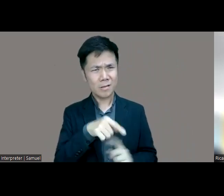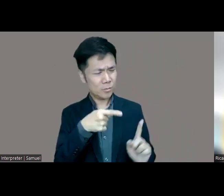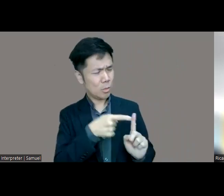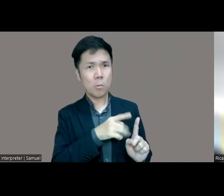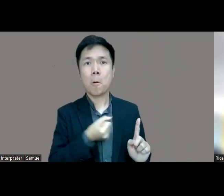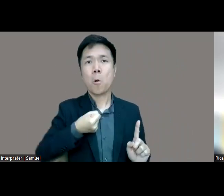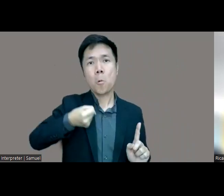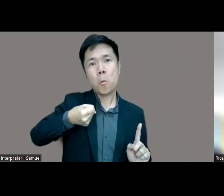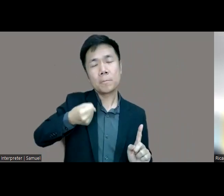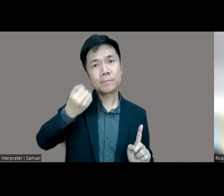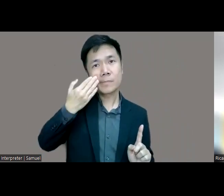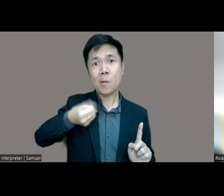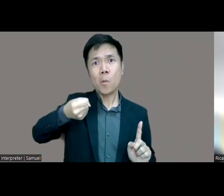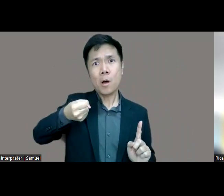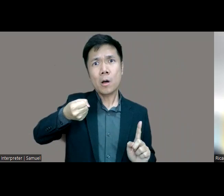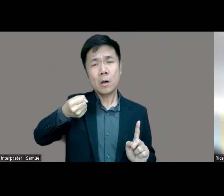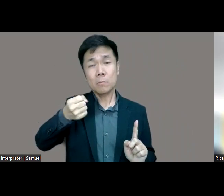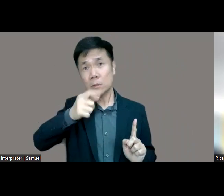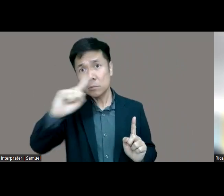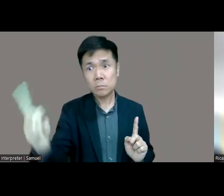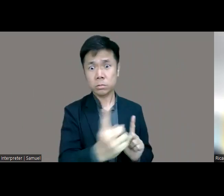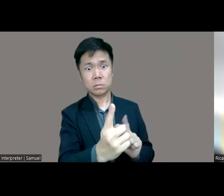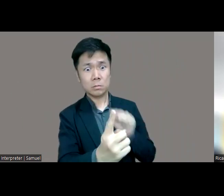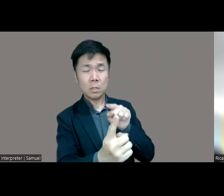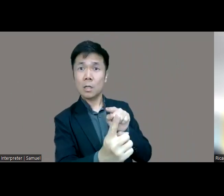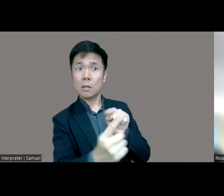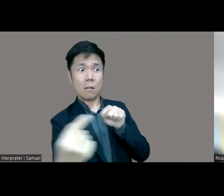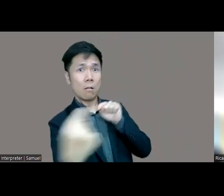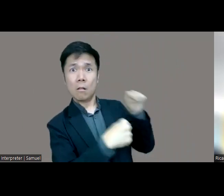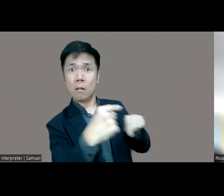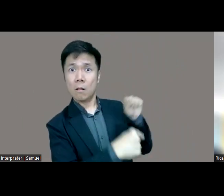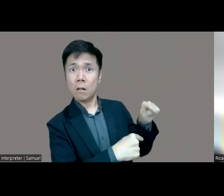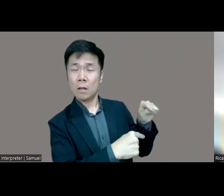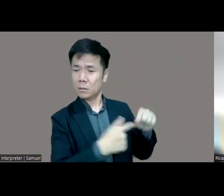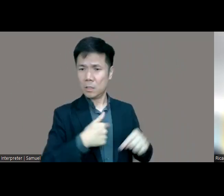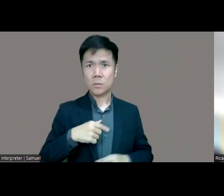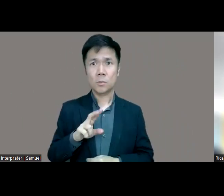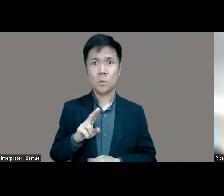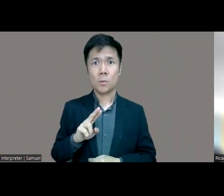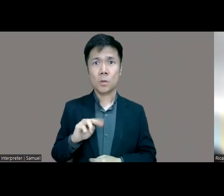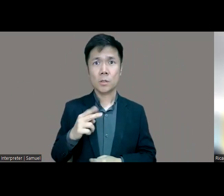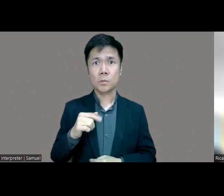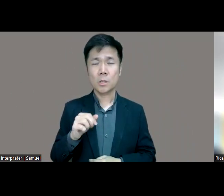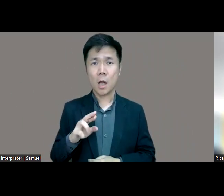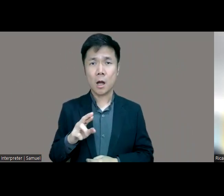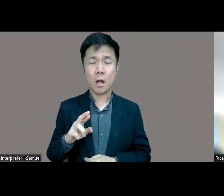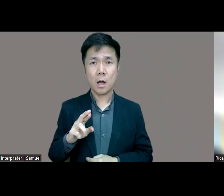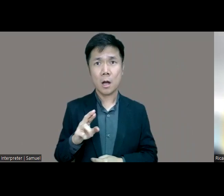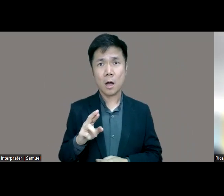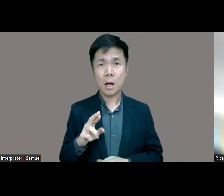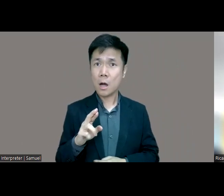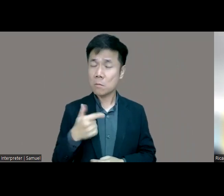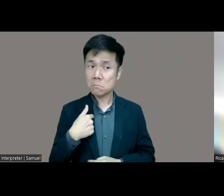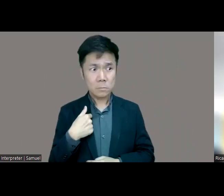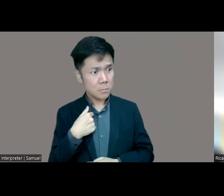they are caused by the enemy of those people. And UNHCR staffs are not considering the owner of